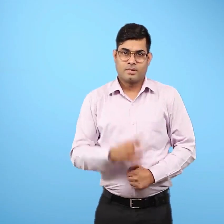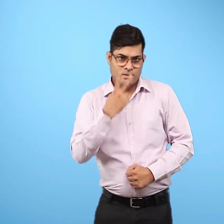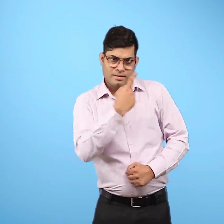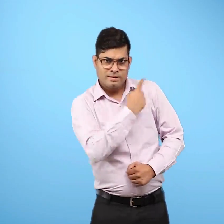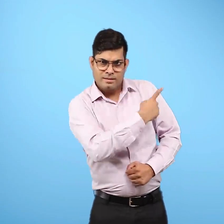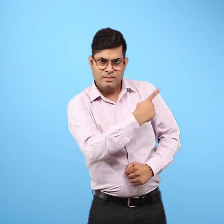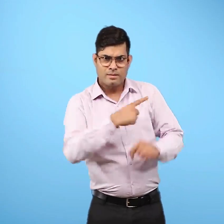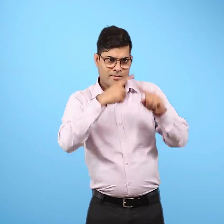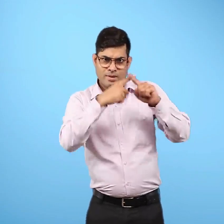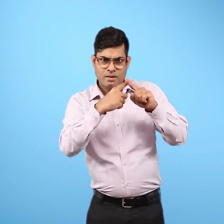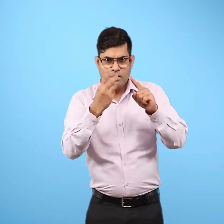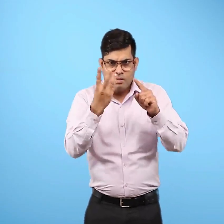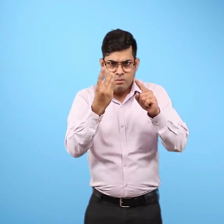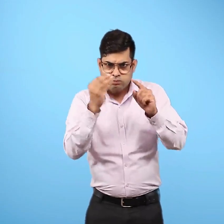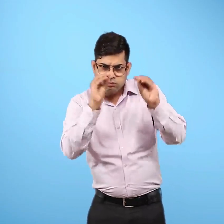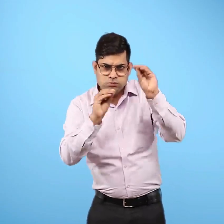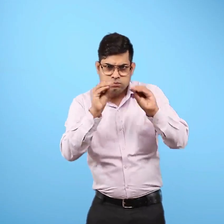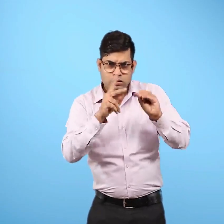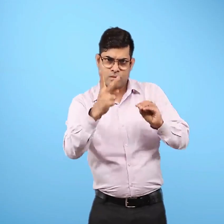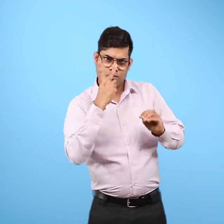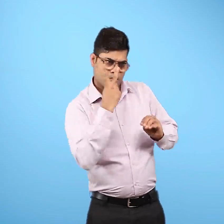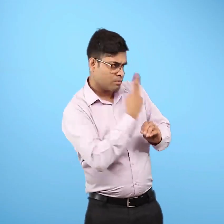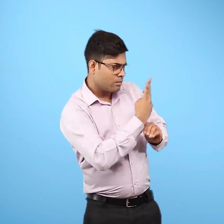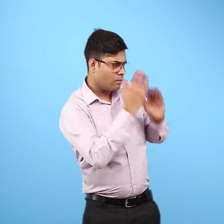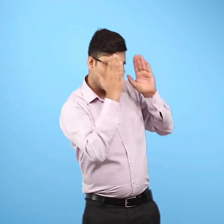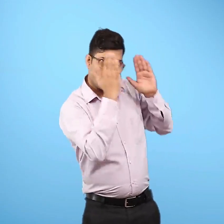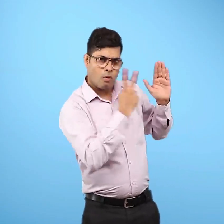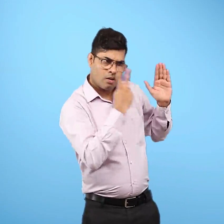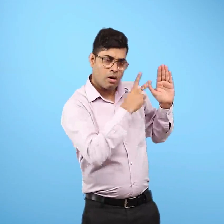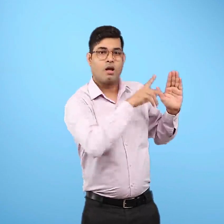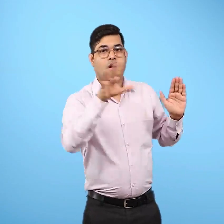Notice the breakdown of the bigger numbers to make things easier.